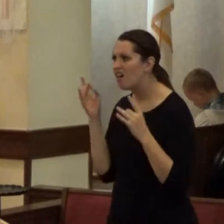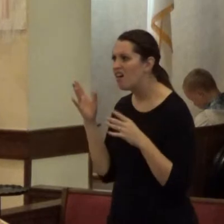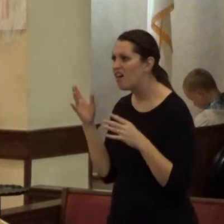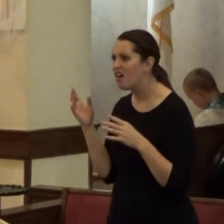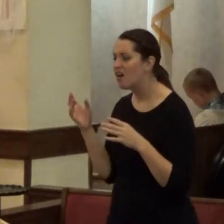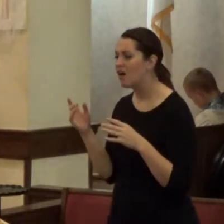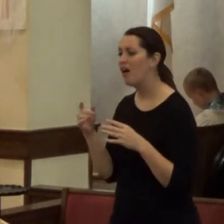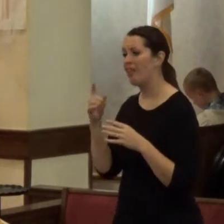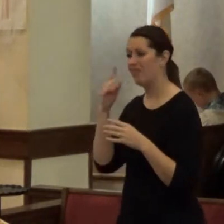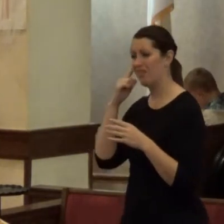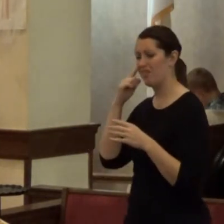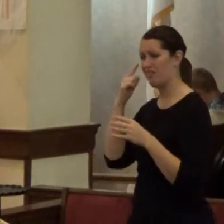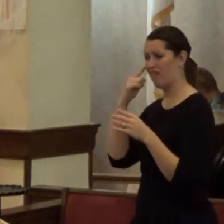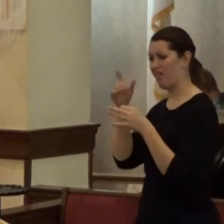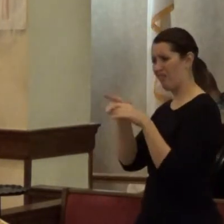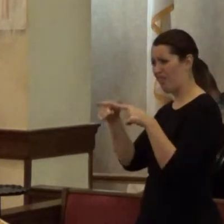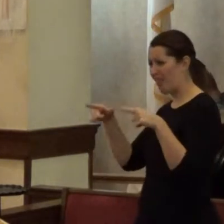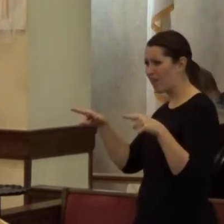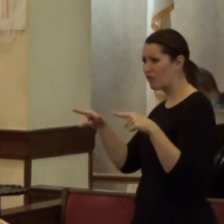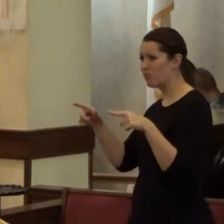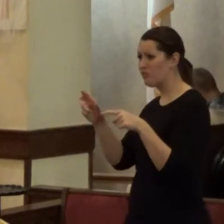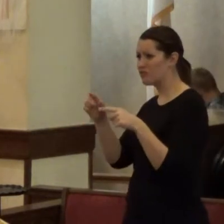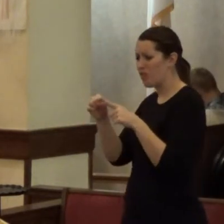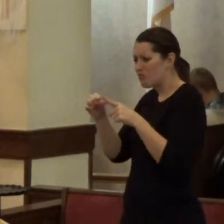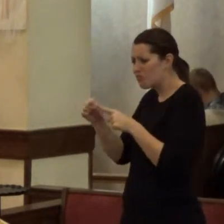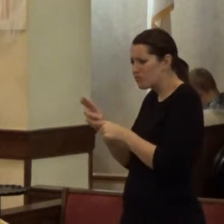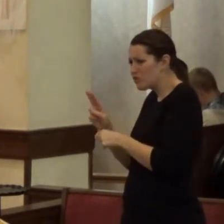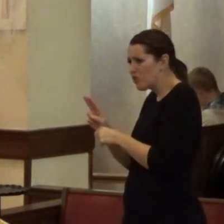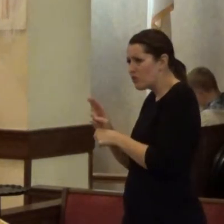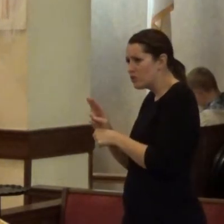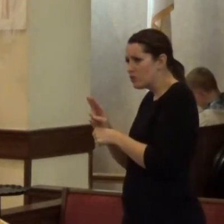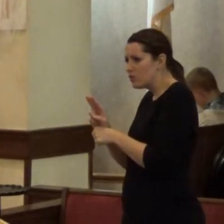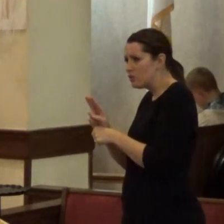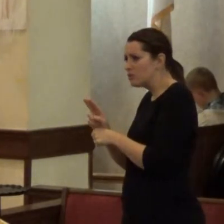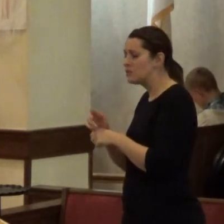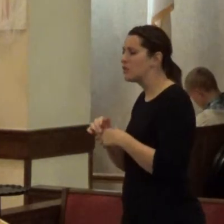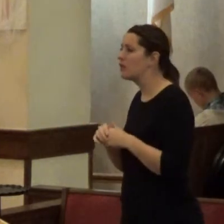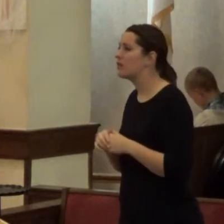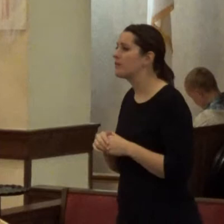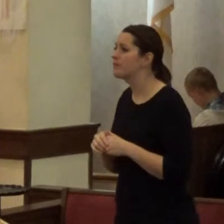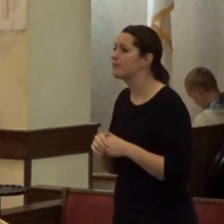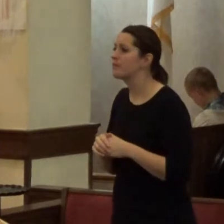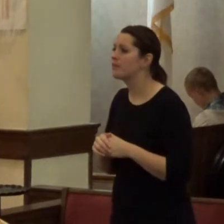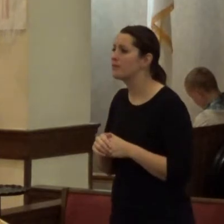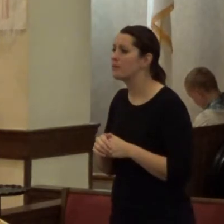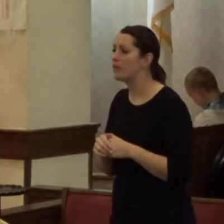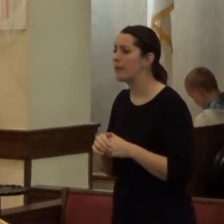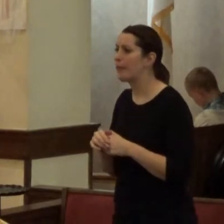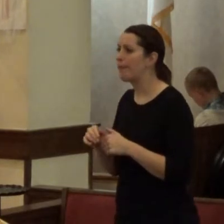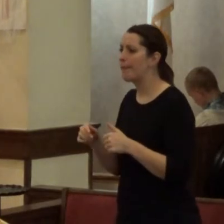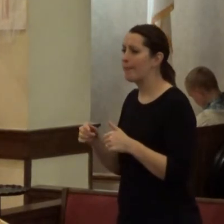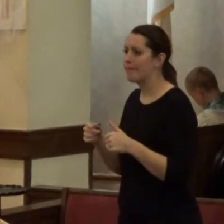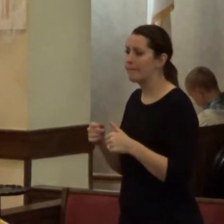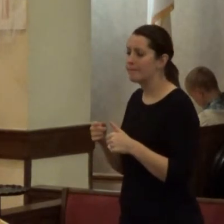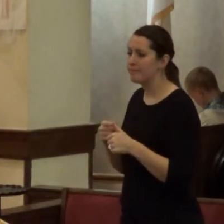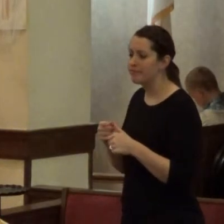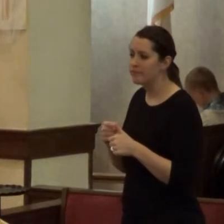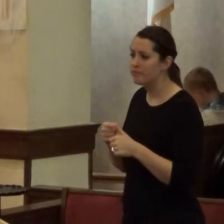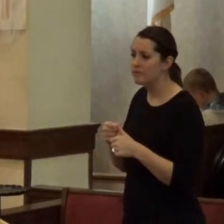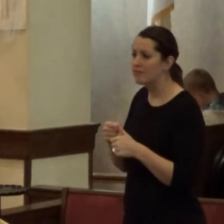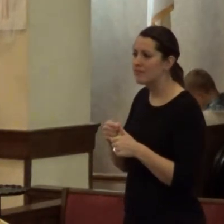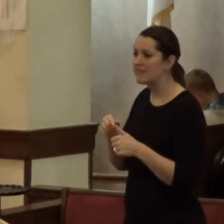Consider the language and the several words that reflect or allude to violence in the parable. The